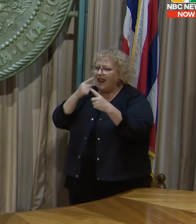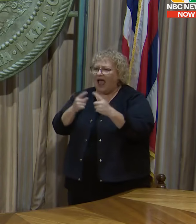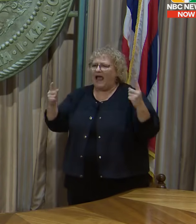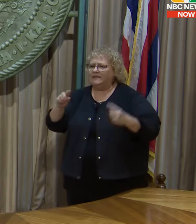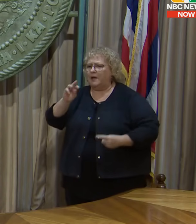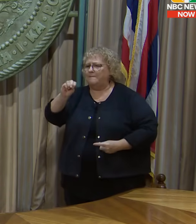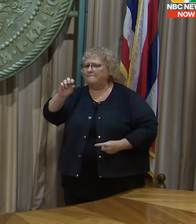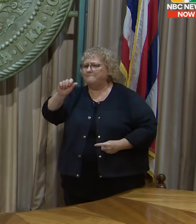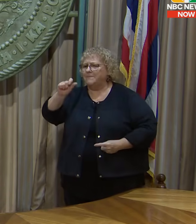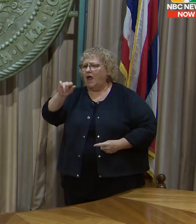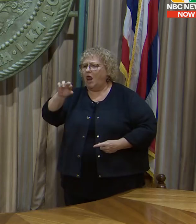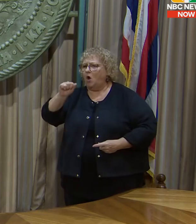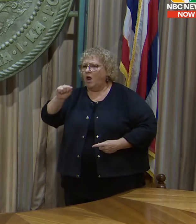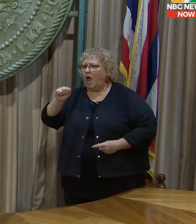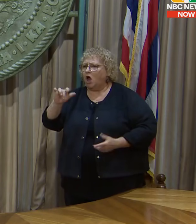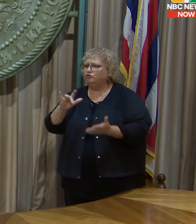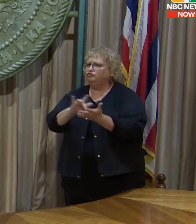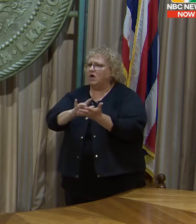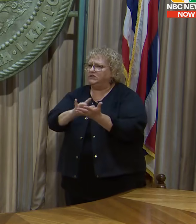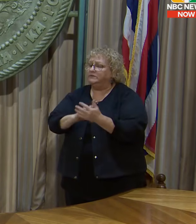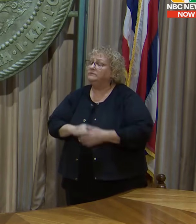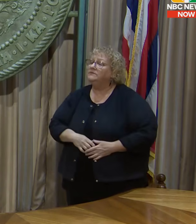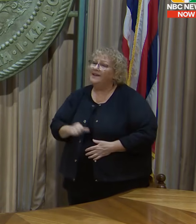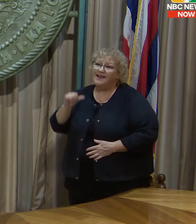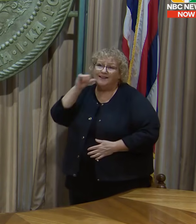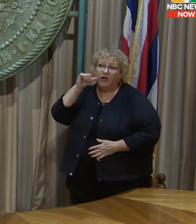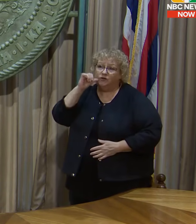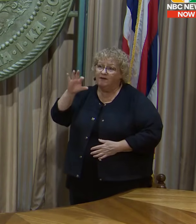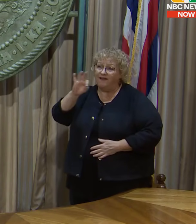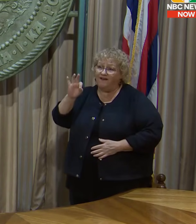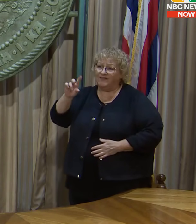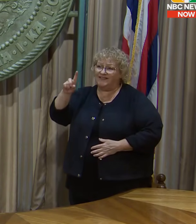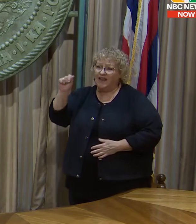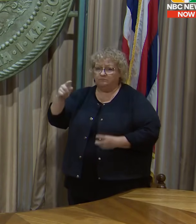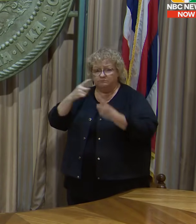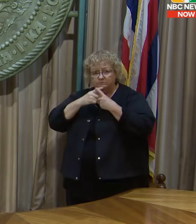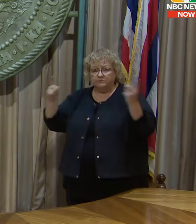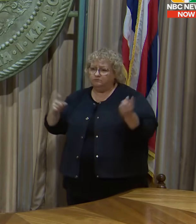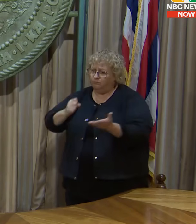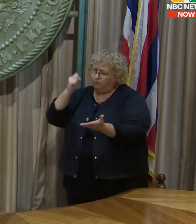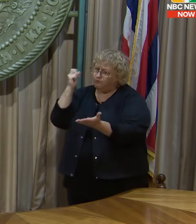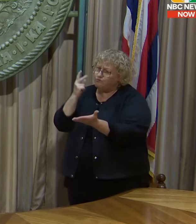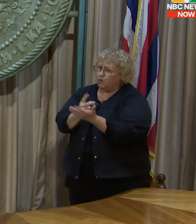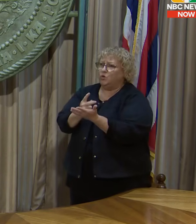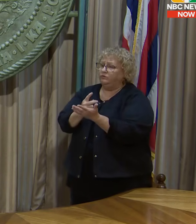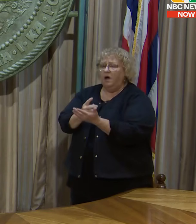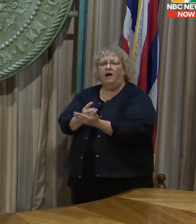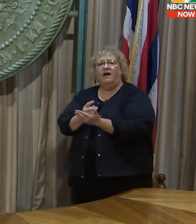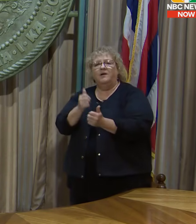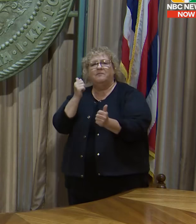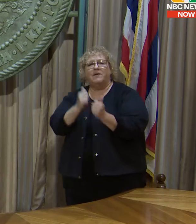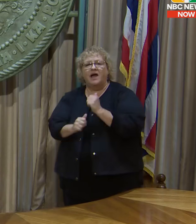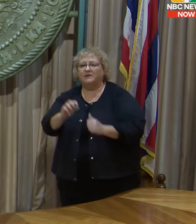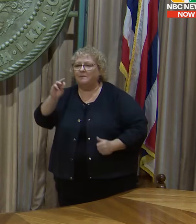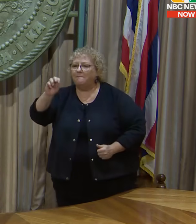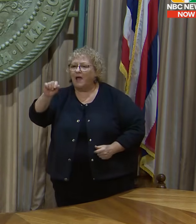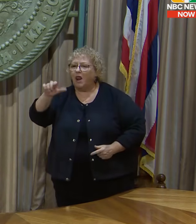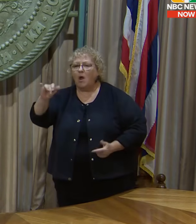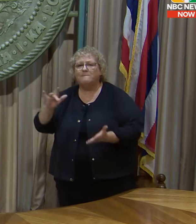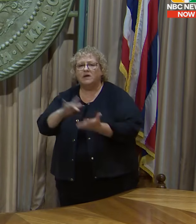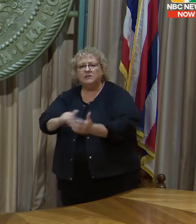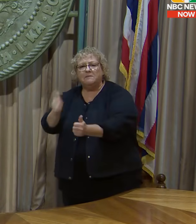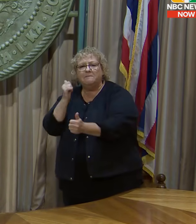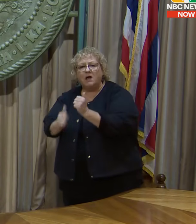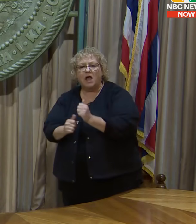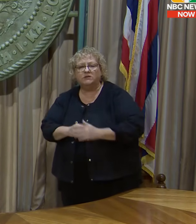drugs. Yesterday, the FDA issued an emergency use authorization for those drugs. Who are we supposed to listen